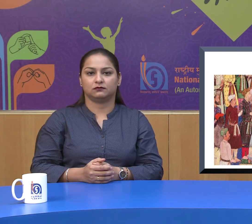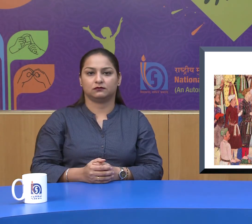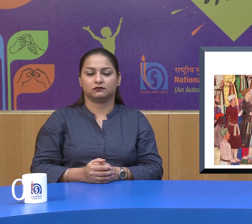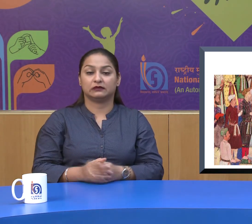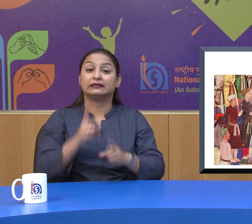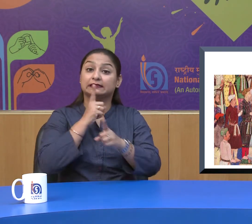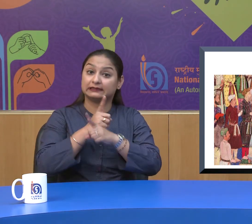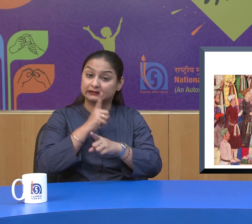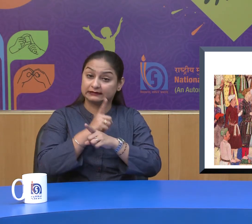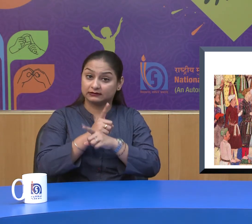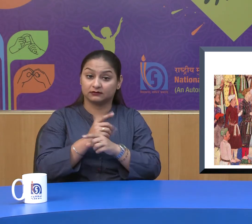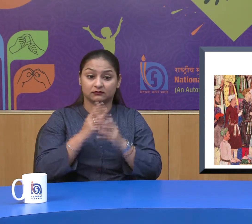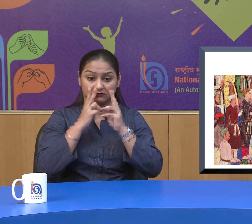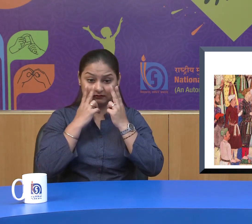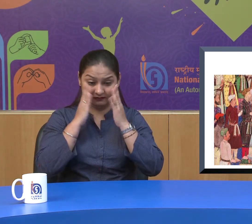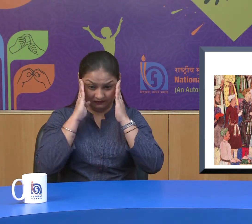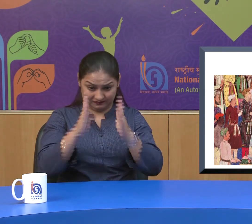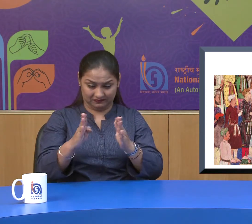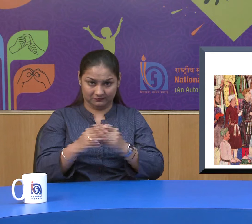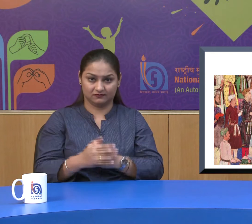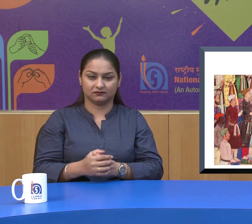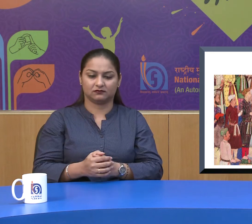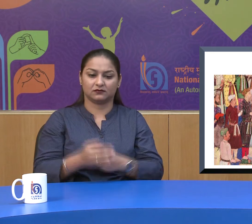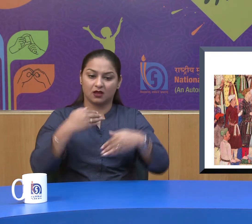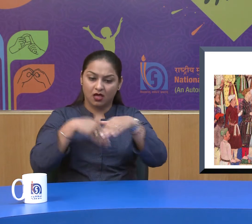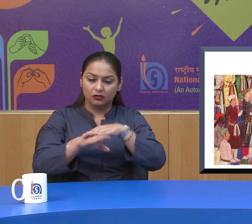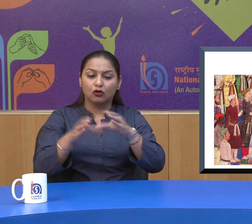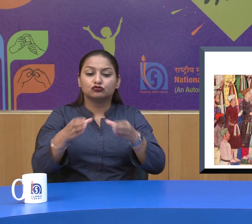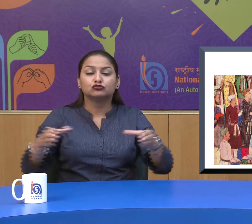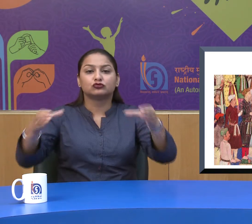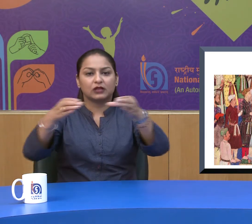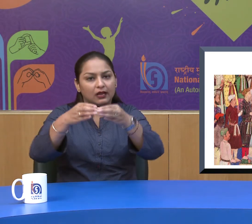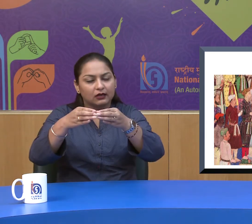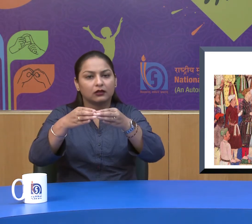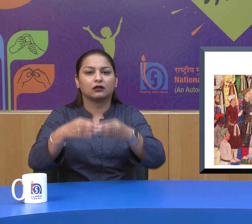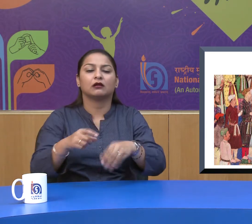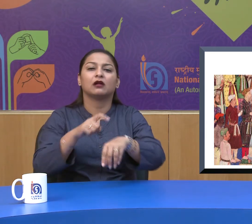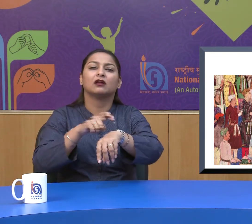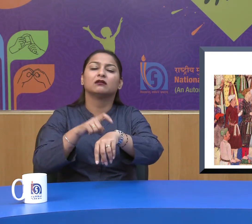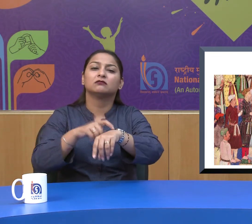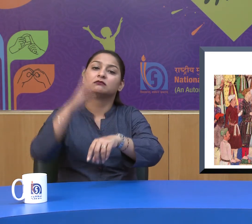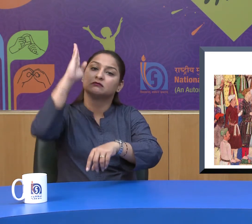Teachers were respected in society during those times.